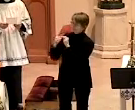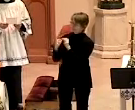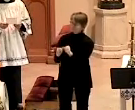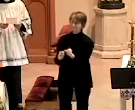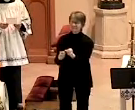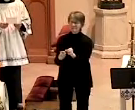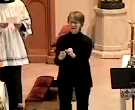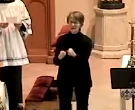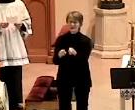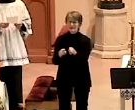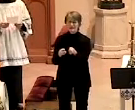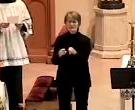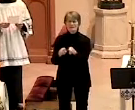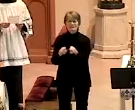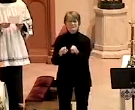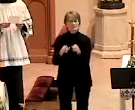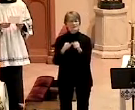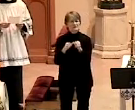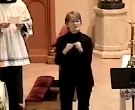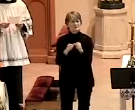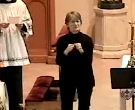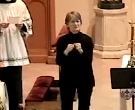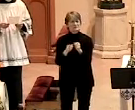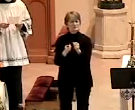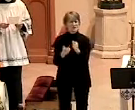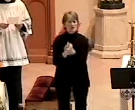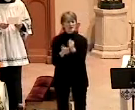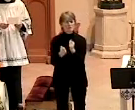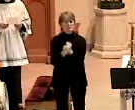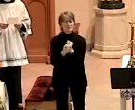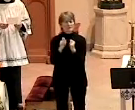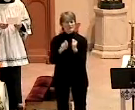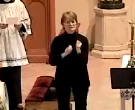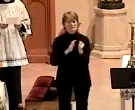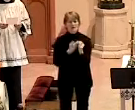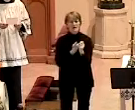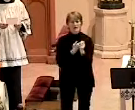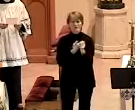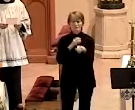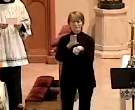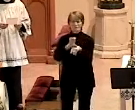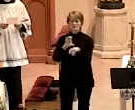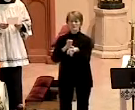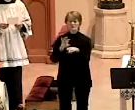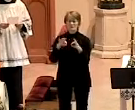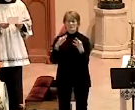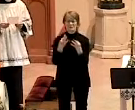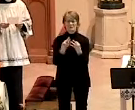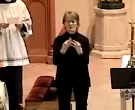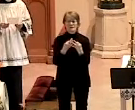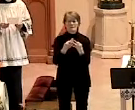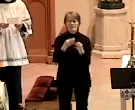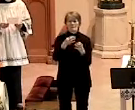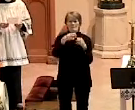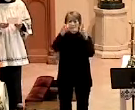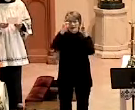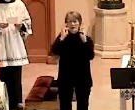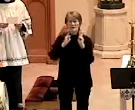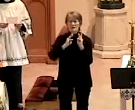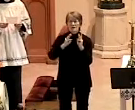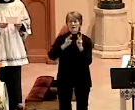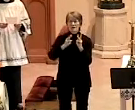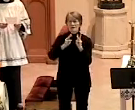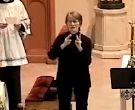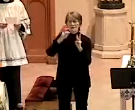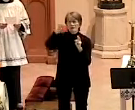meet the growing needs of our parish family. Mary, seat of wisdom, pray for us.